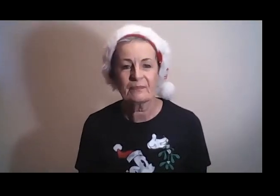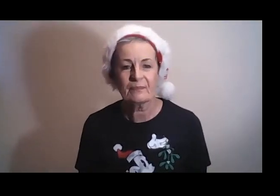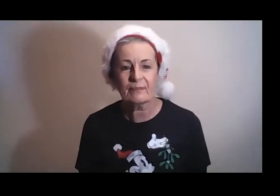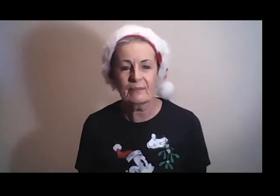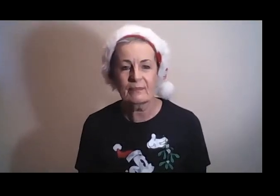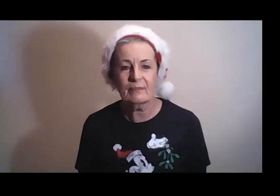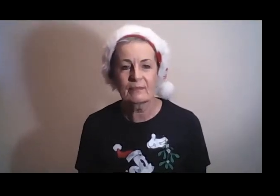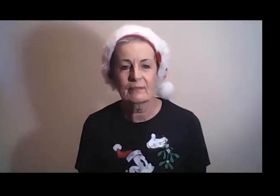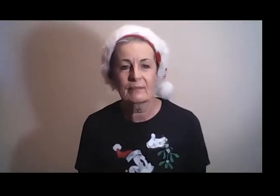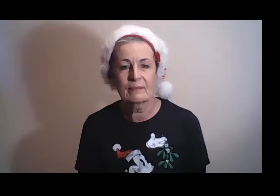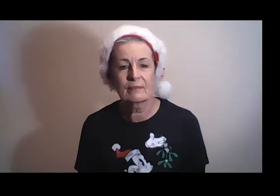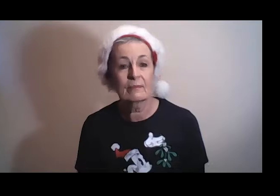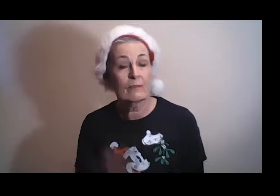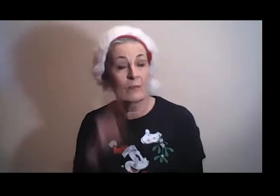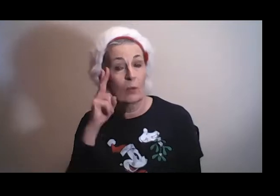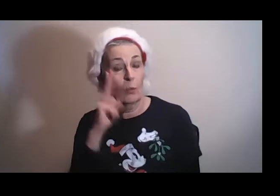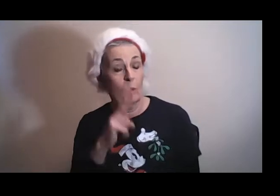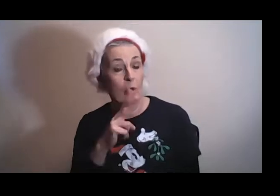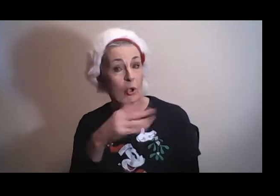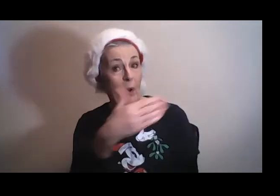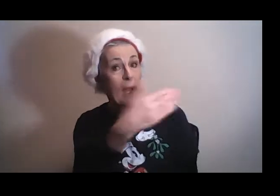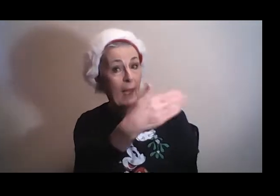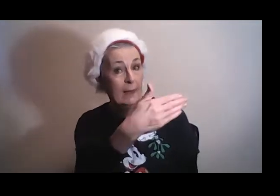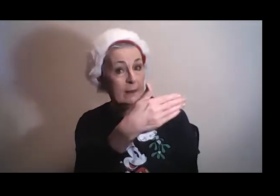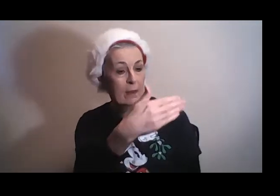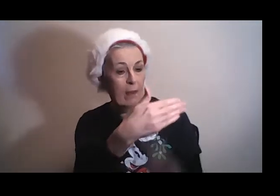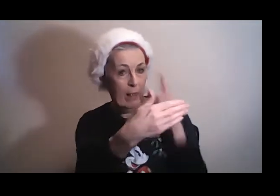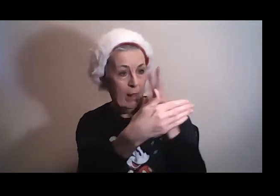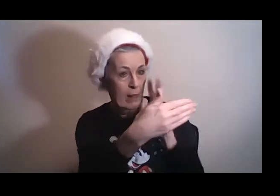But watch your top hand as you do this.